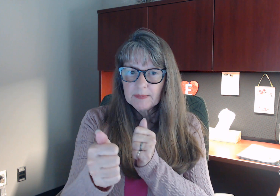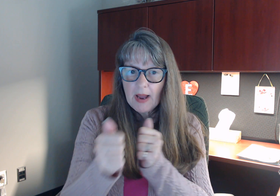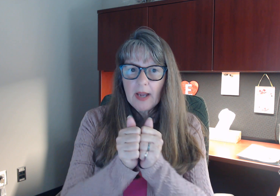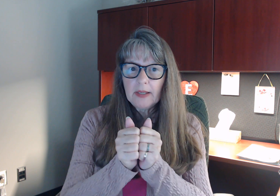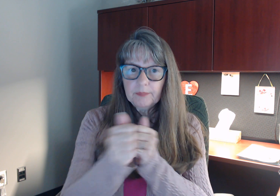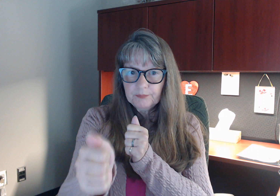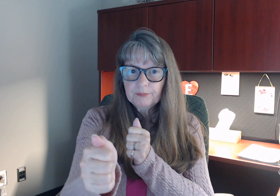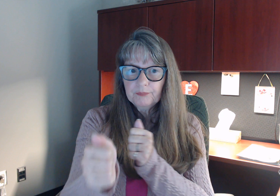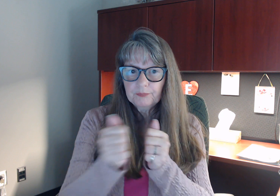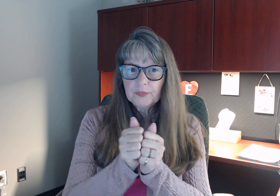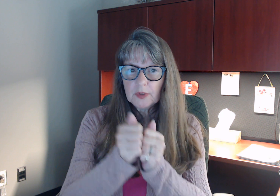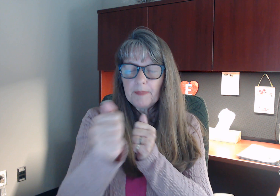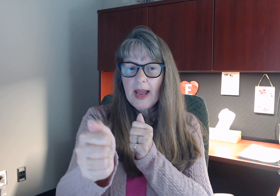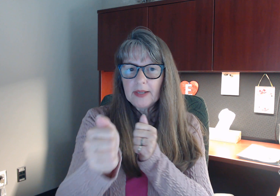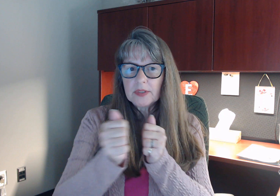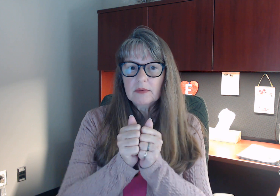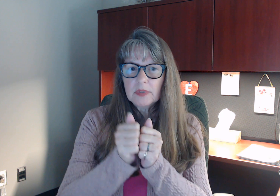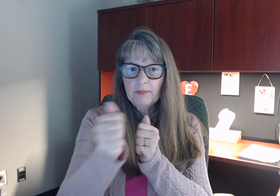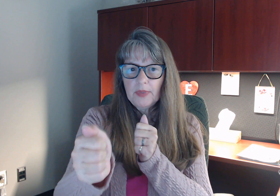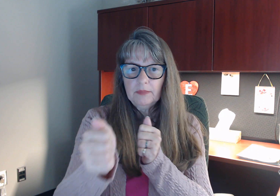by, to pass something.